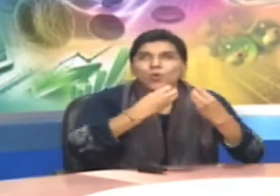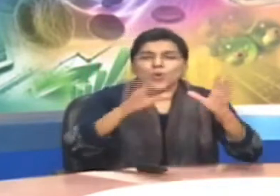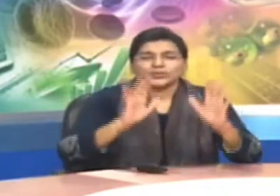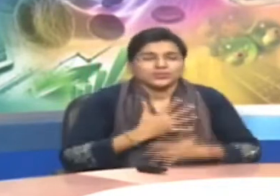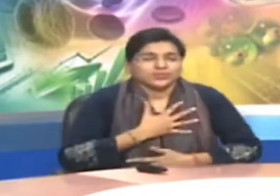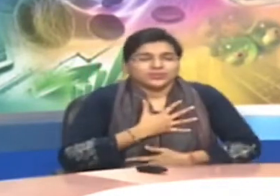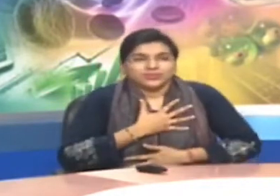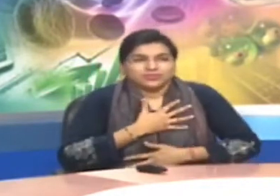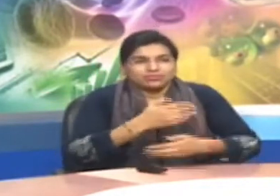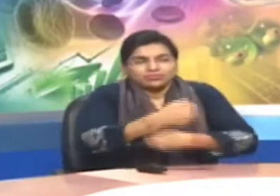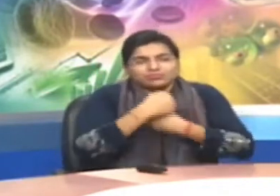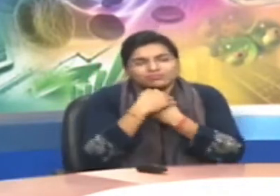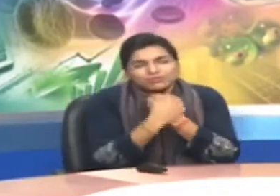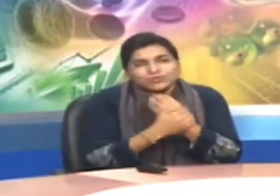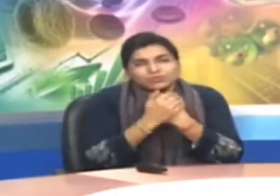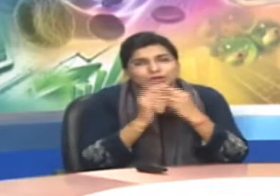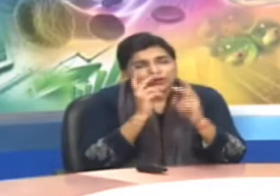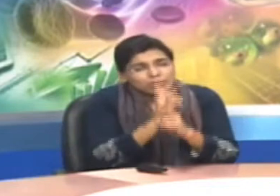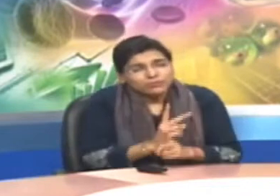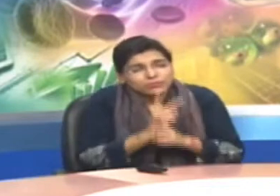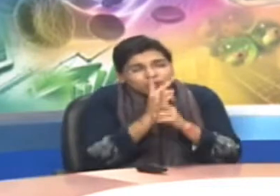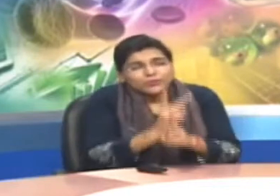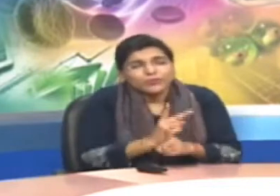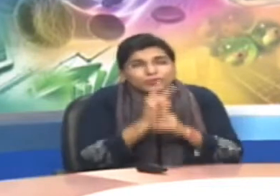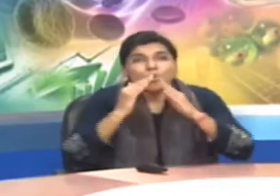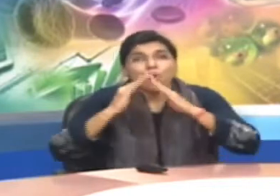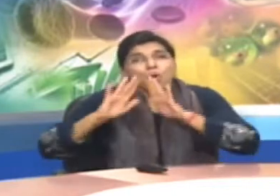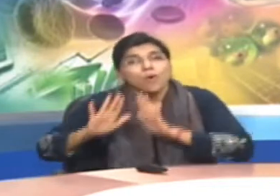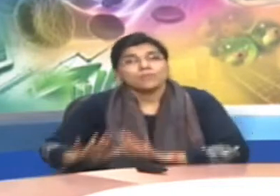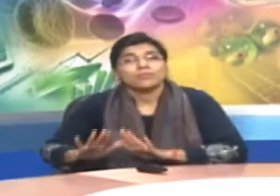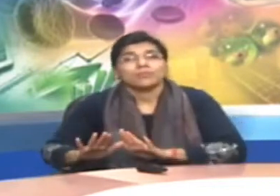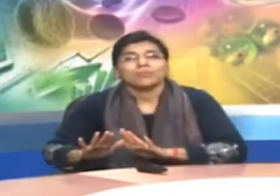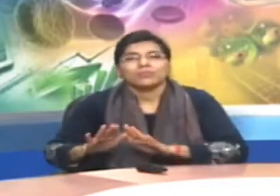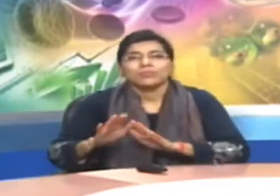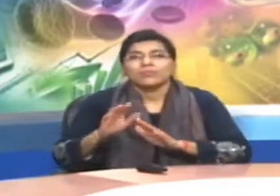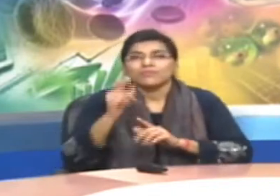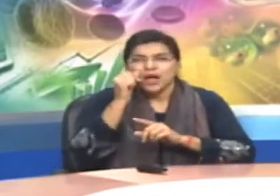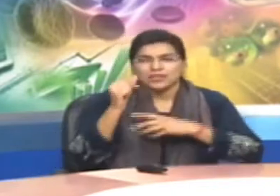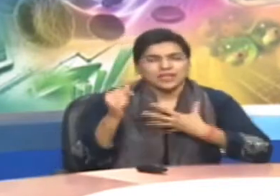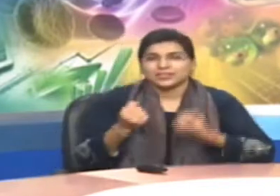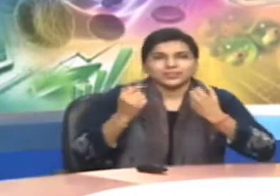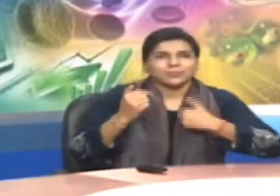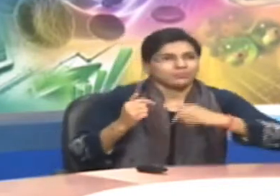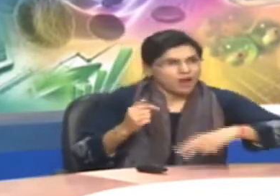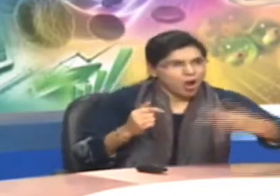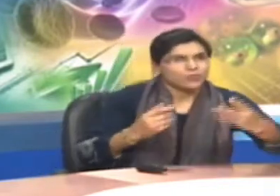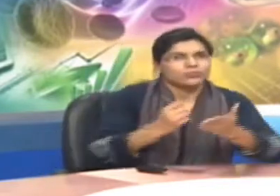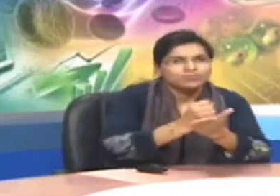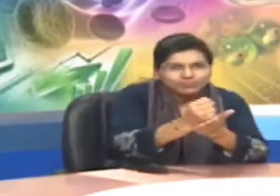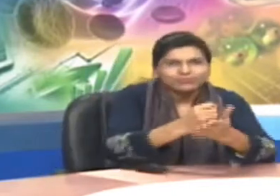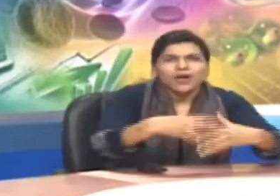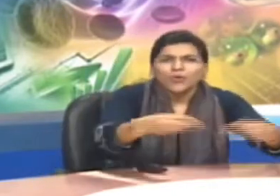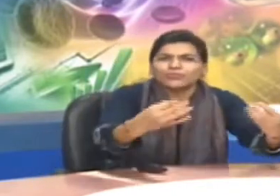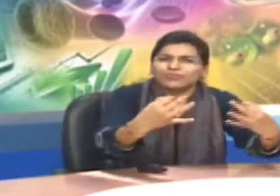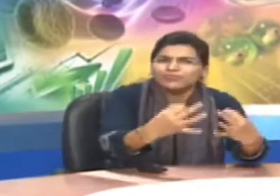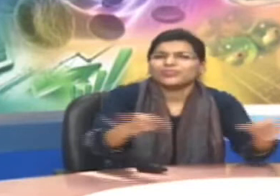Which would not let Ved open